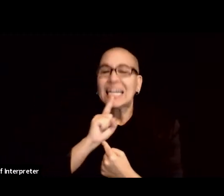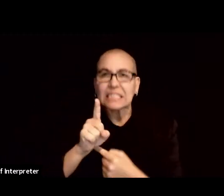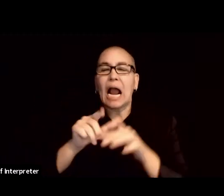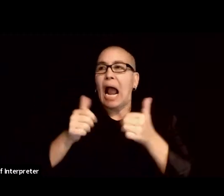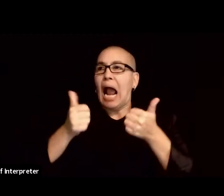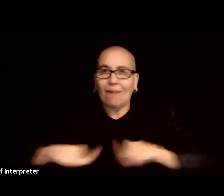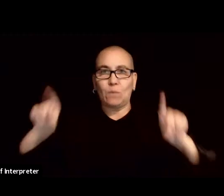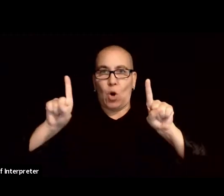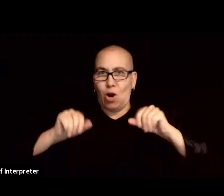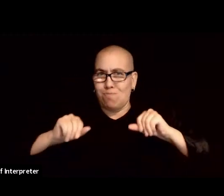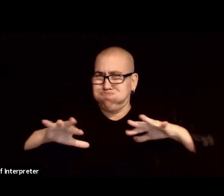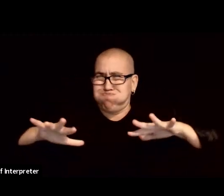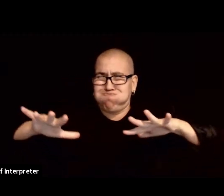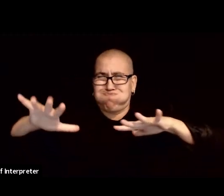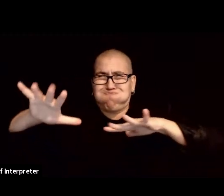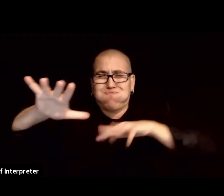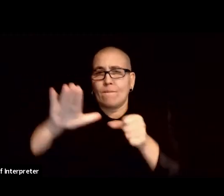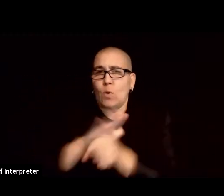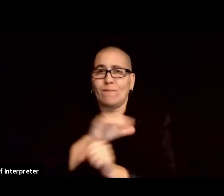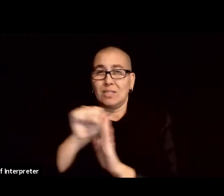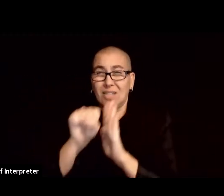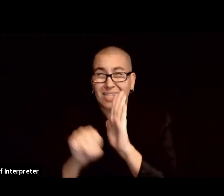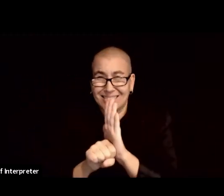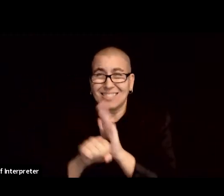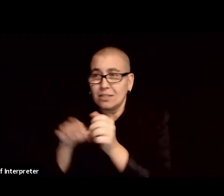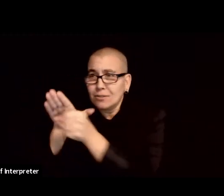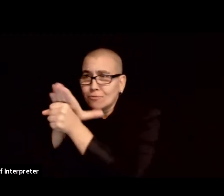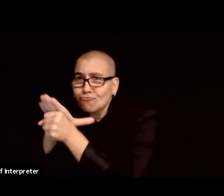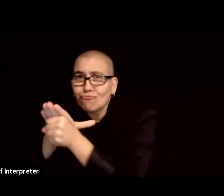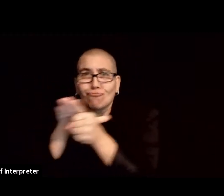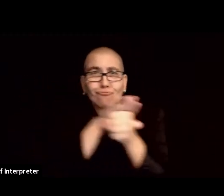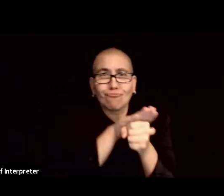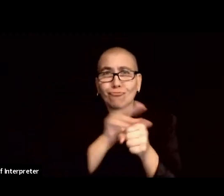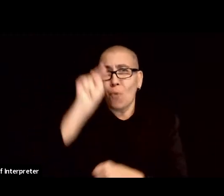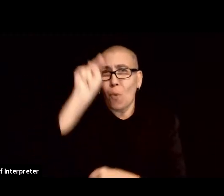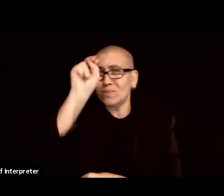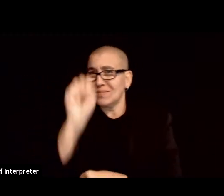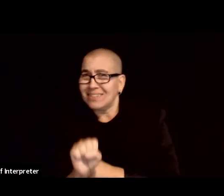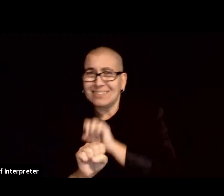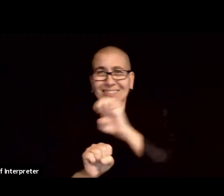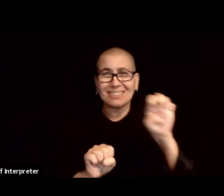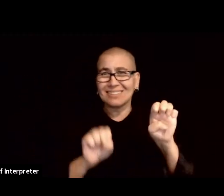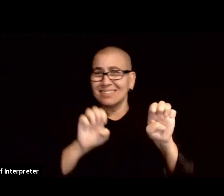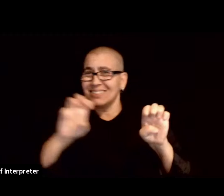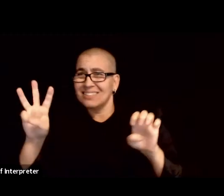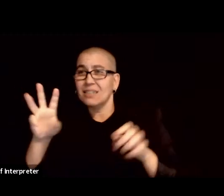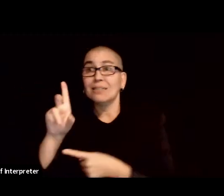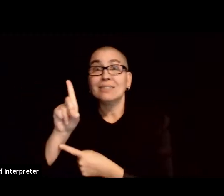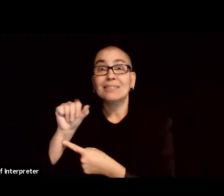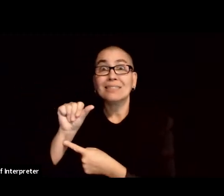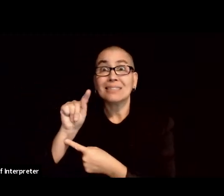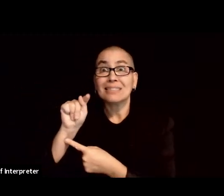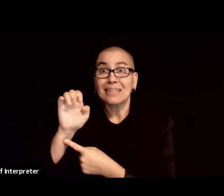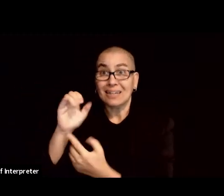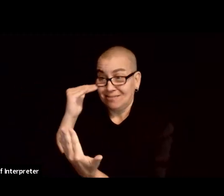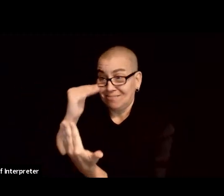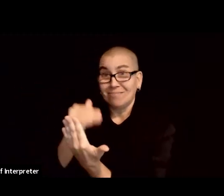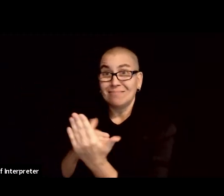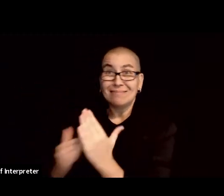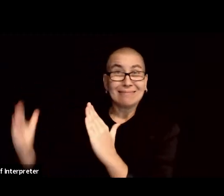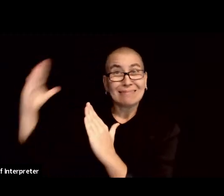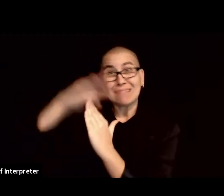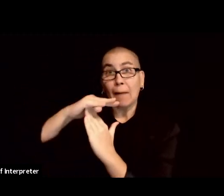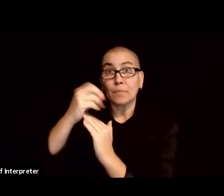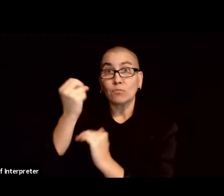growth. And all of the top 12 counties with the highest per capita number of cases in the past